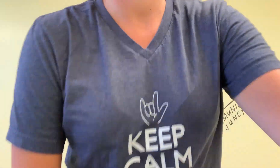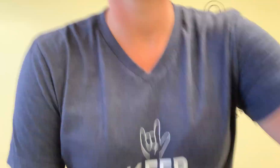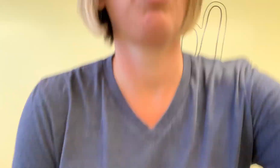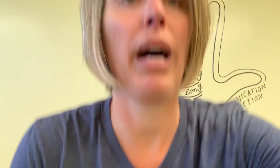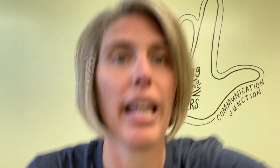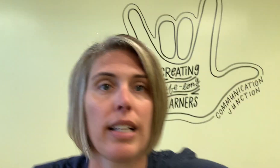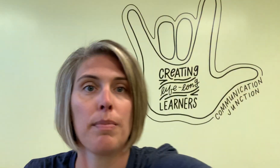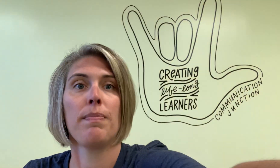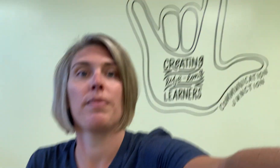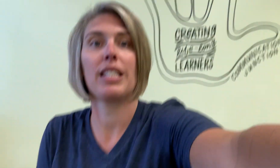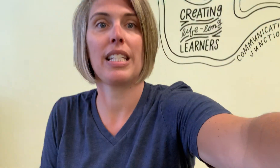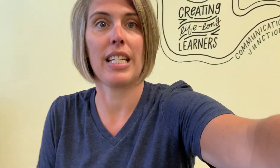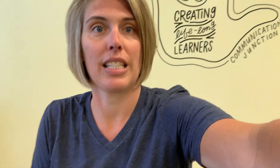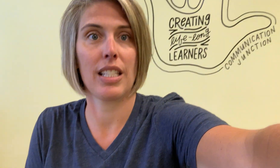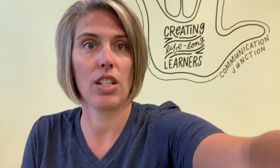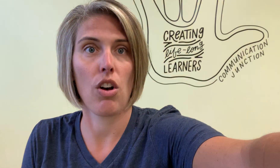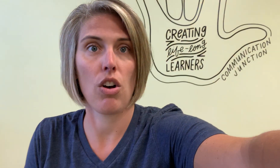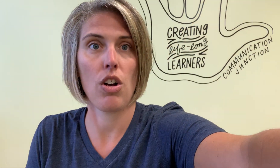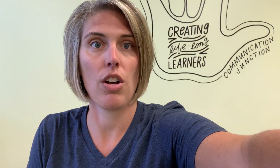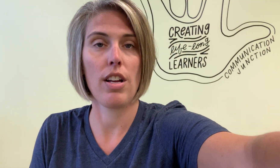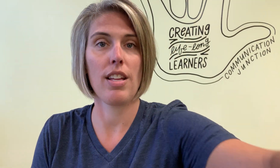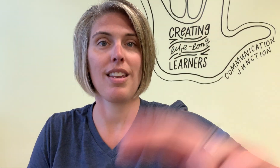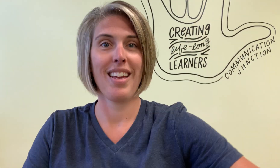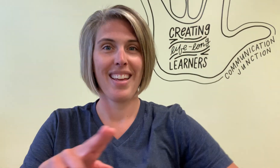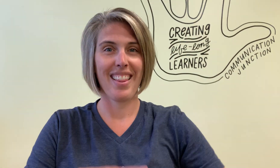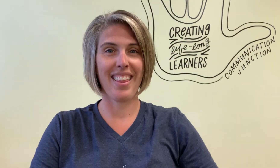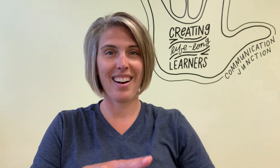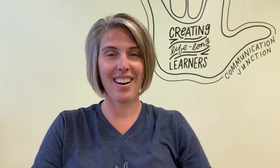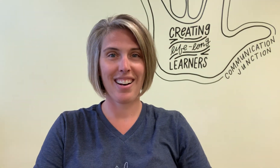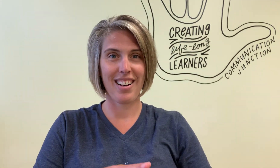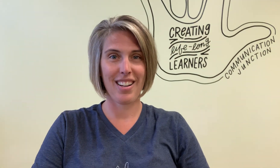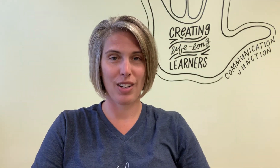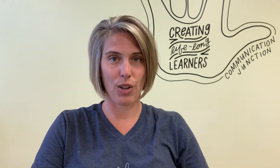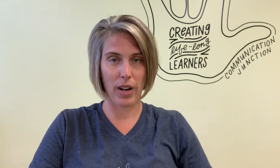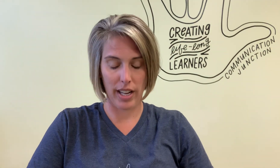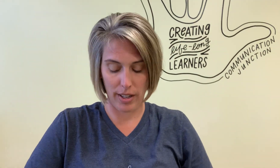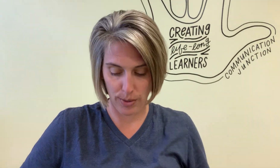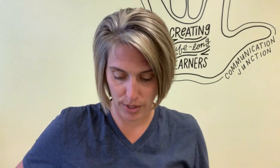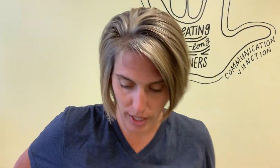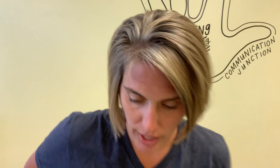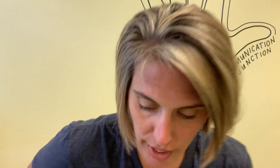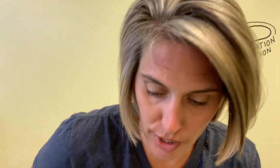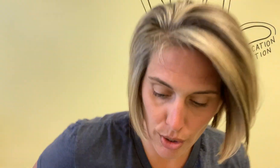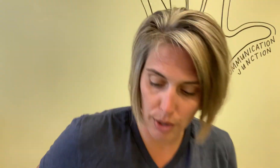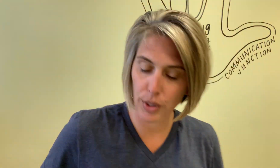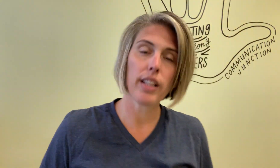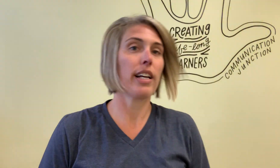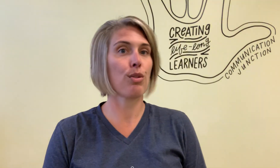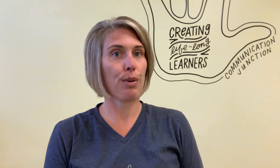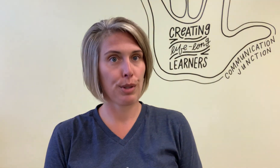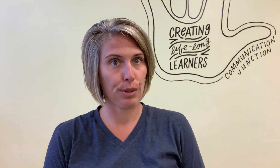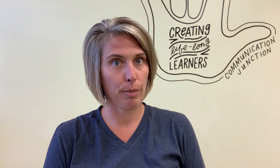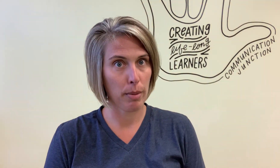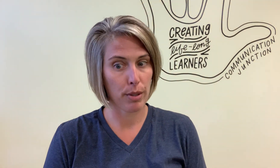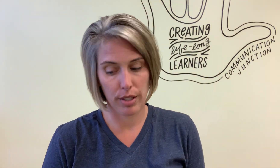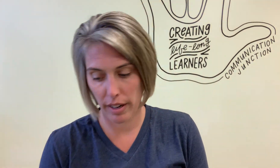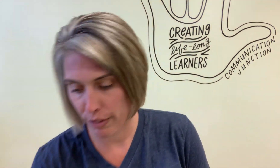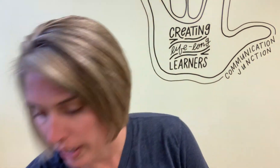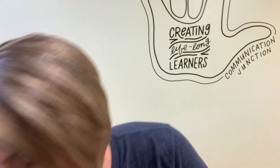little bottom sits on the ground. So I realized while we were doing bubbles that I forgot to